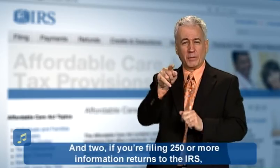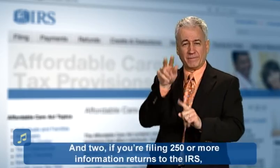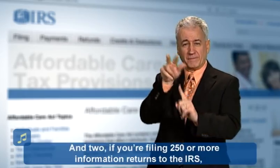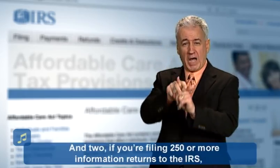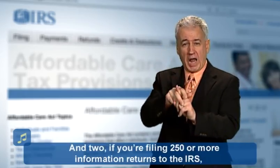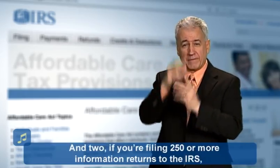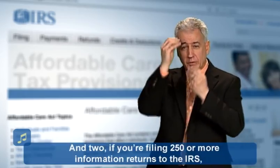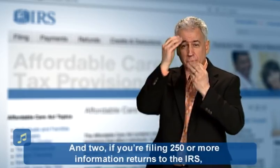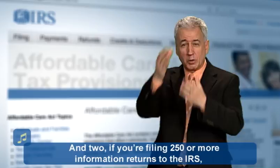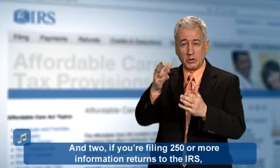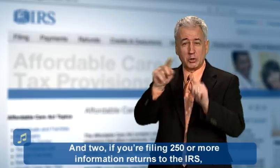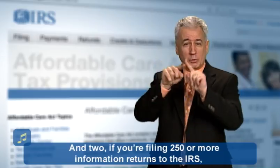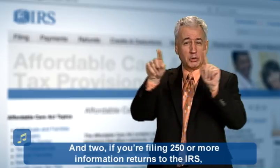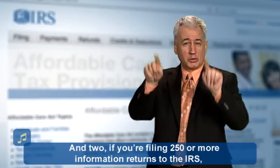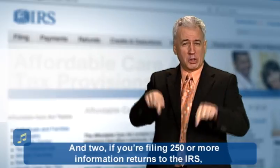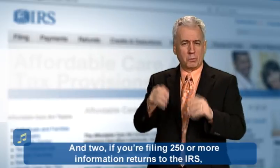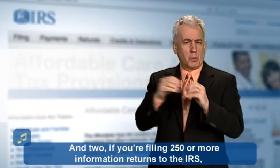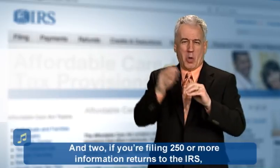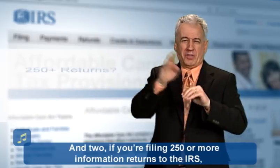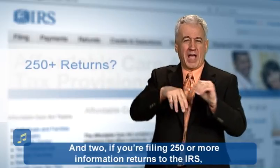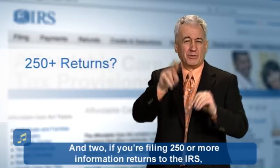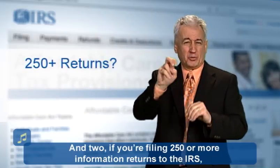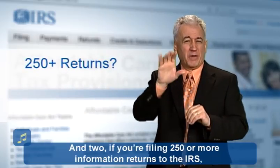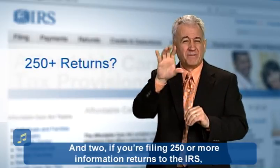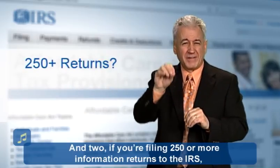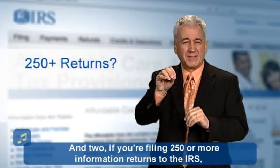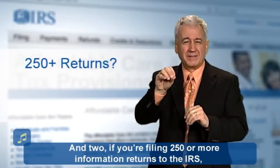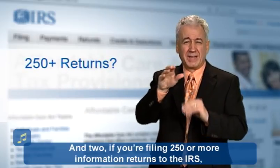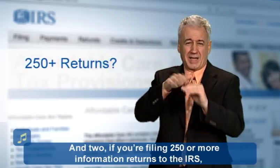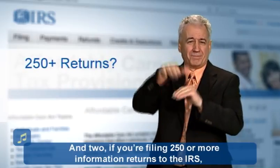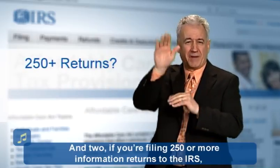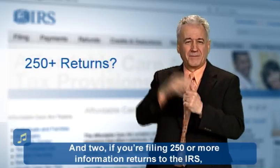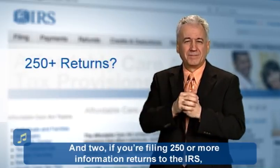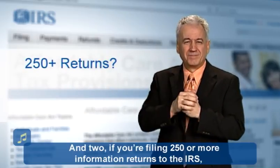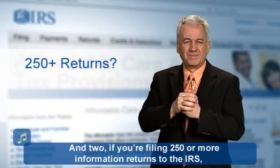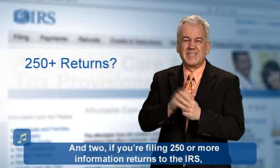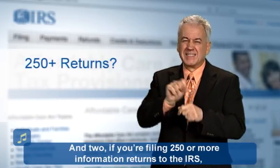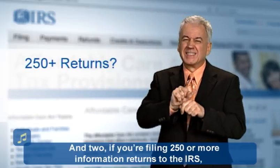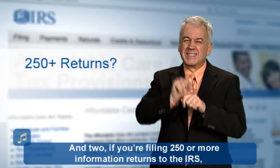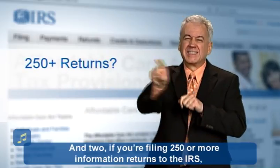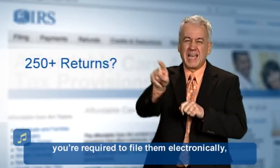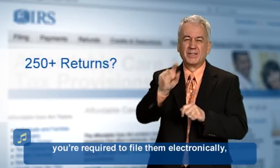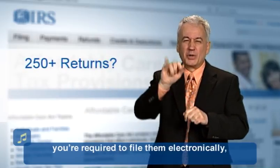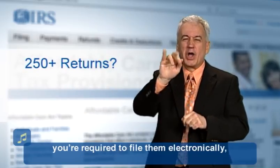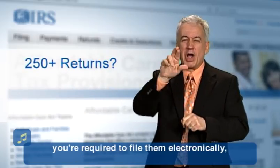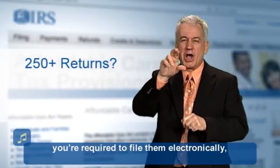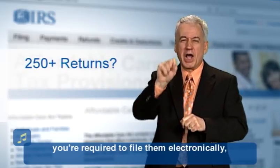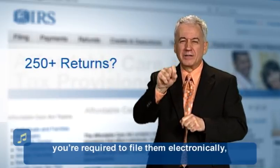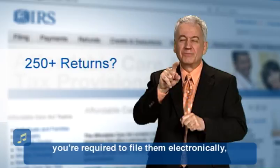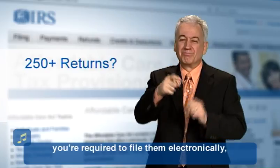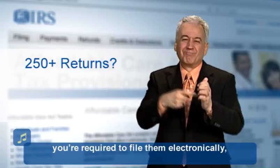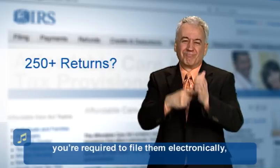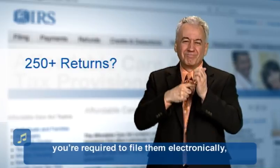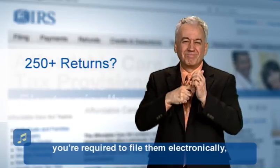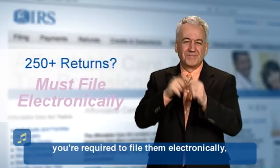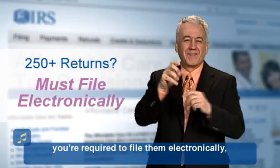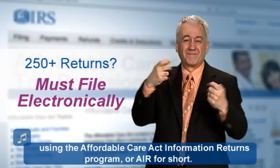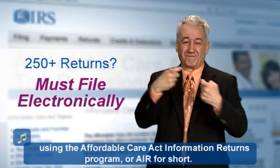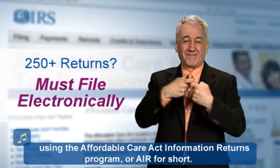And 2, if you're filing 250 or more information returns to the IRS, you're required to file them electronically using